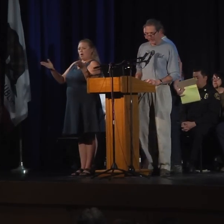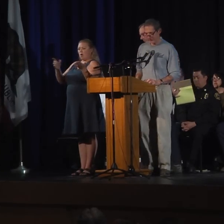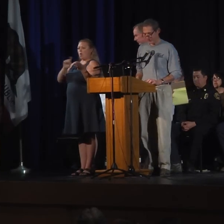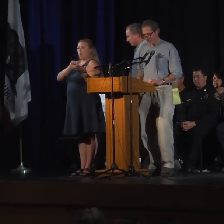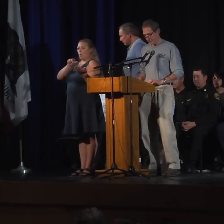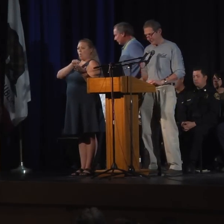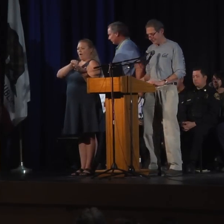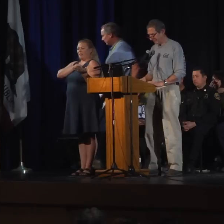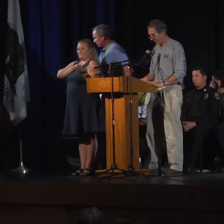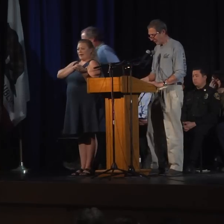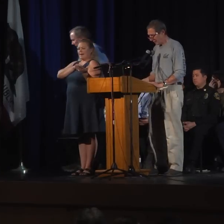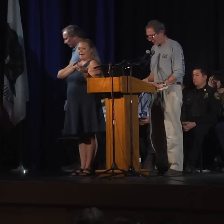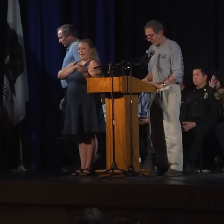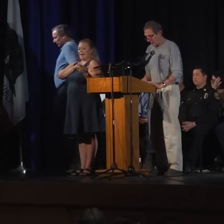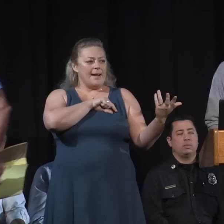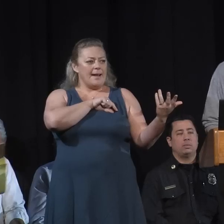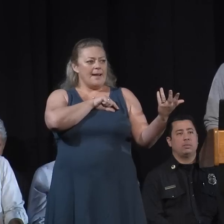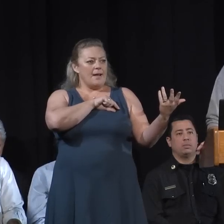Good afternoon.